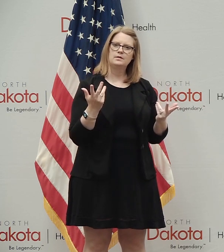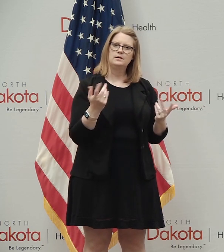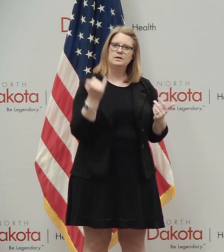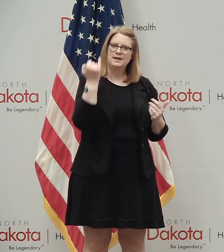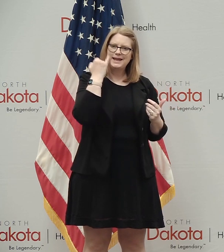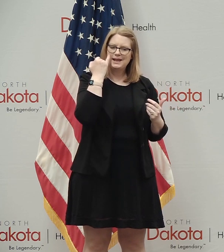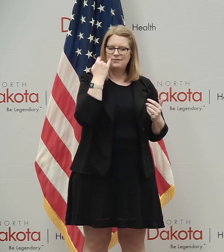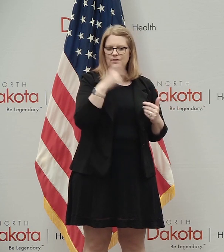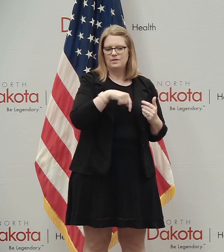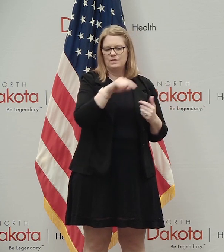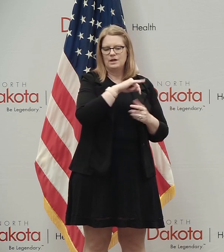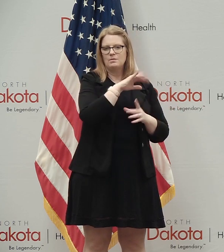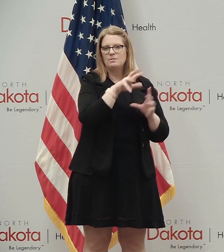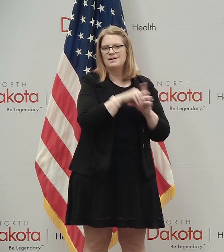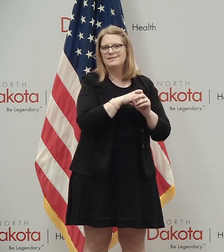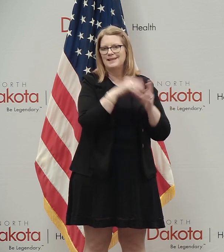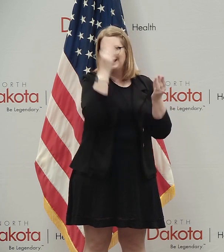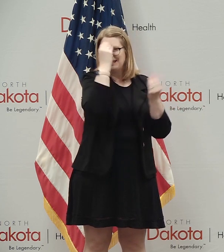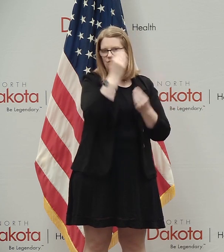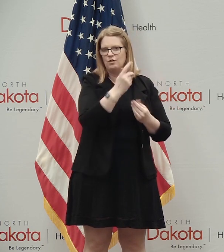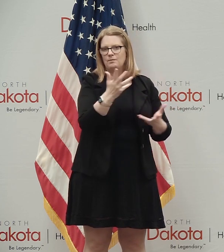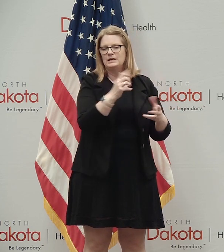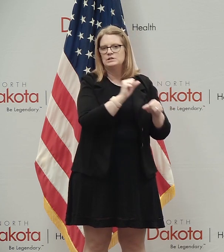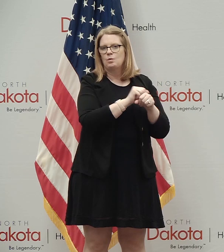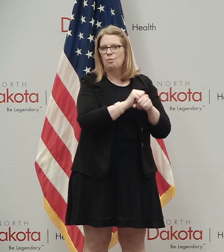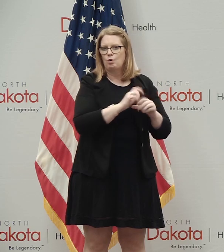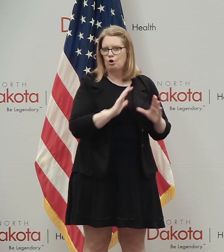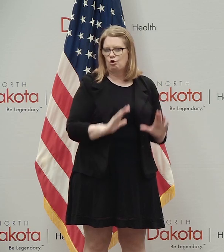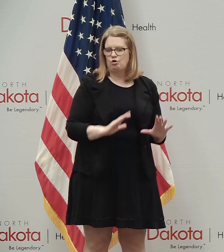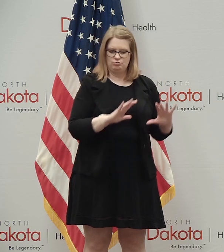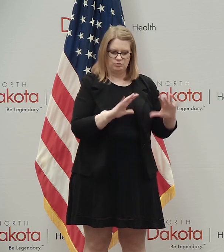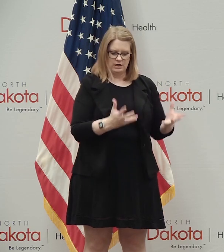part of the information worker category where